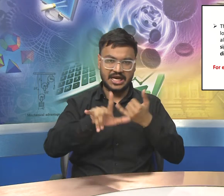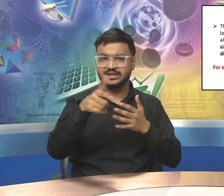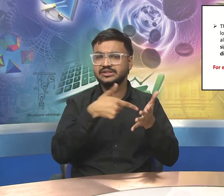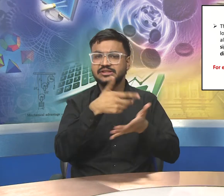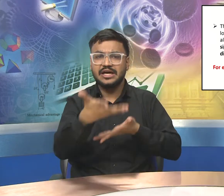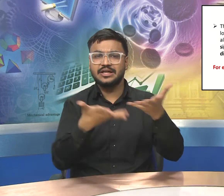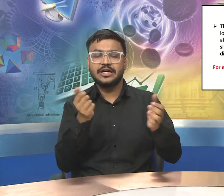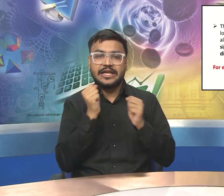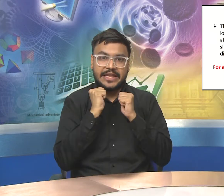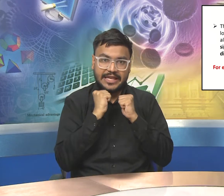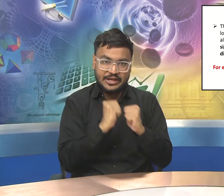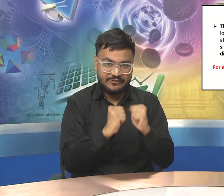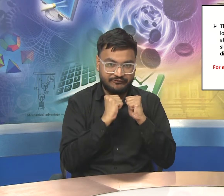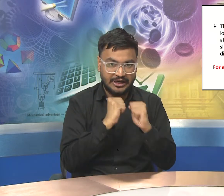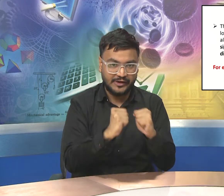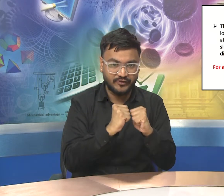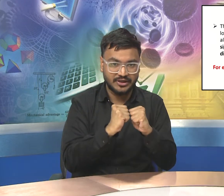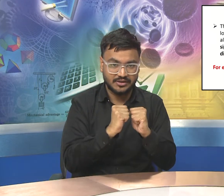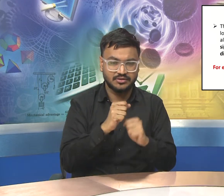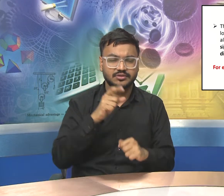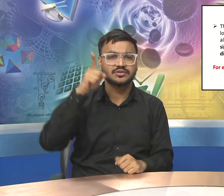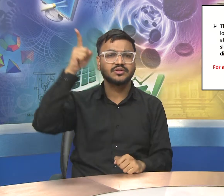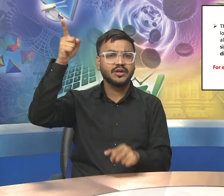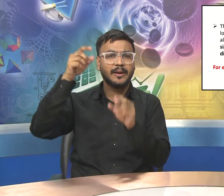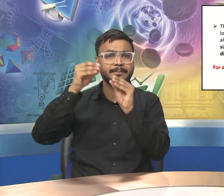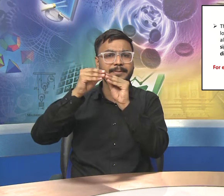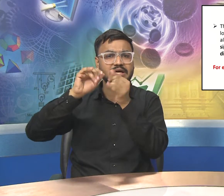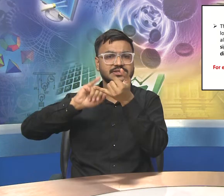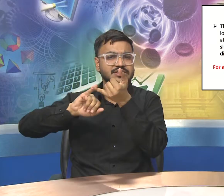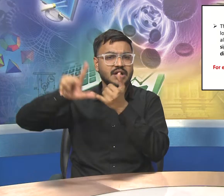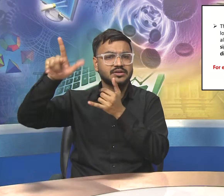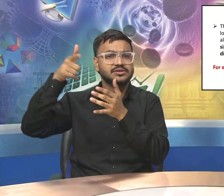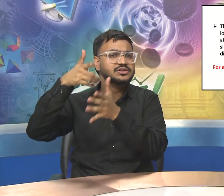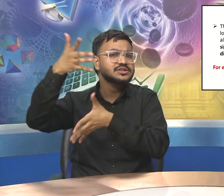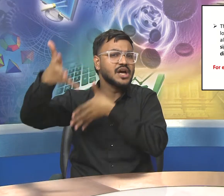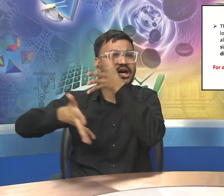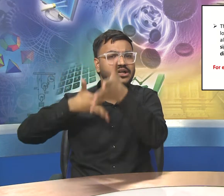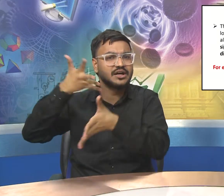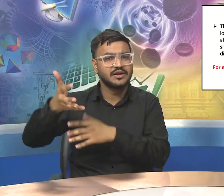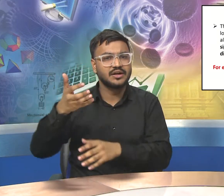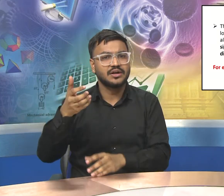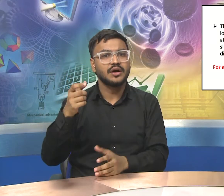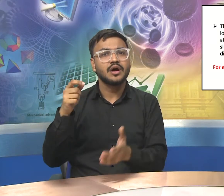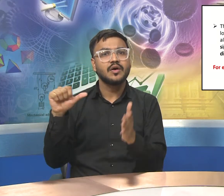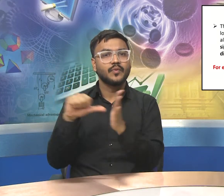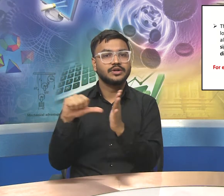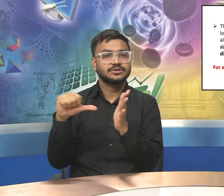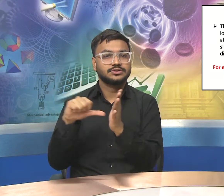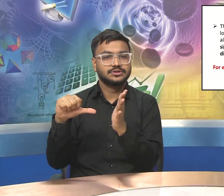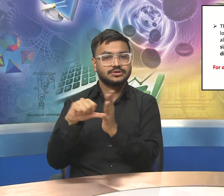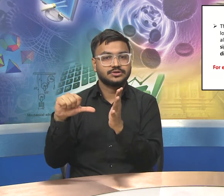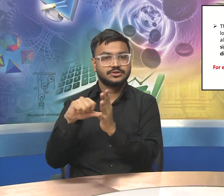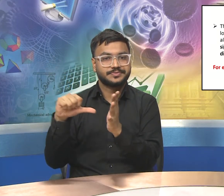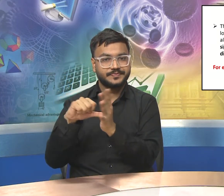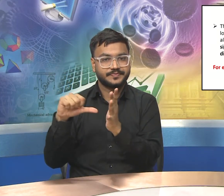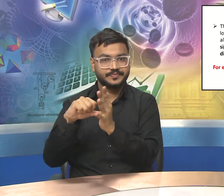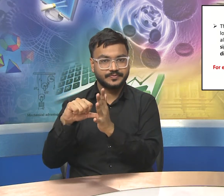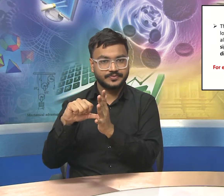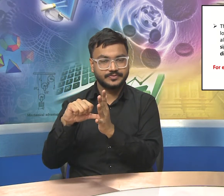In ISL, the sign of difficult is like this, but in BSL, they have sign